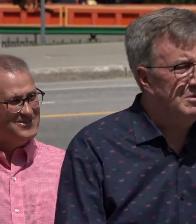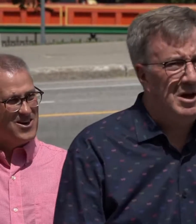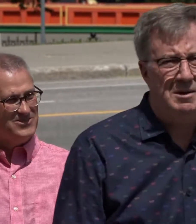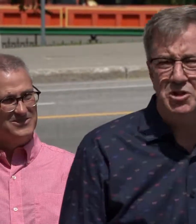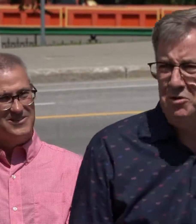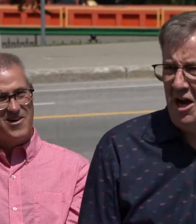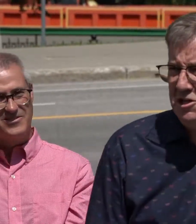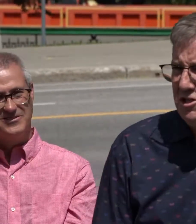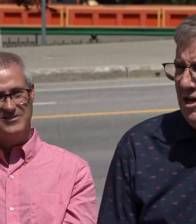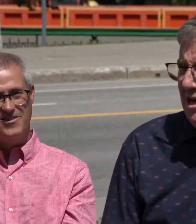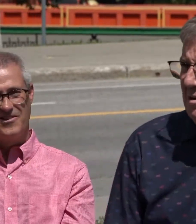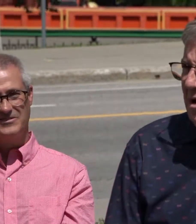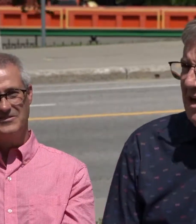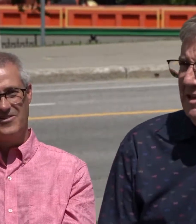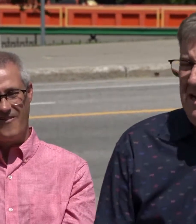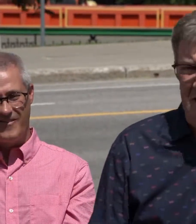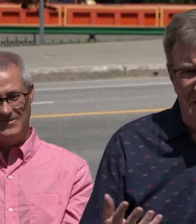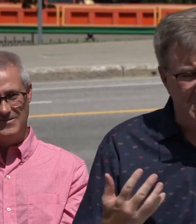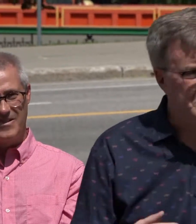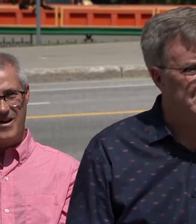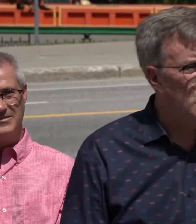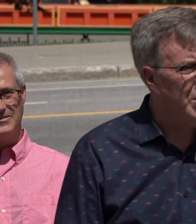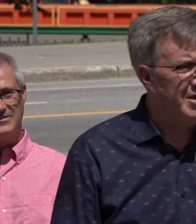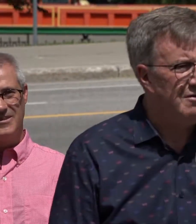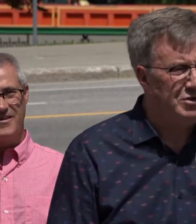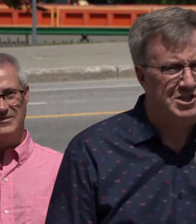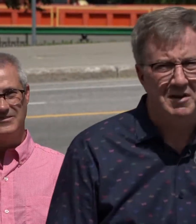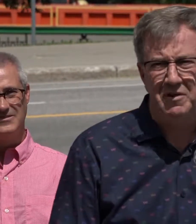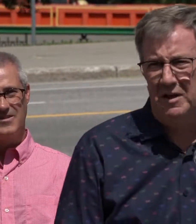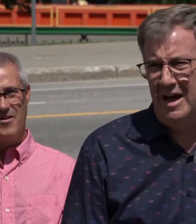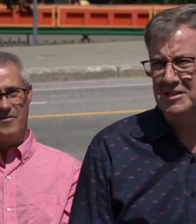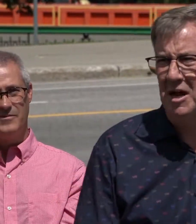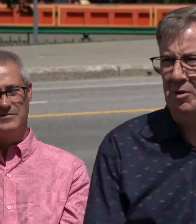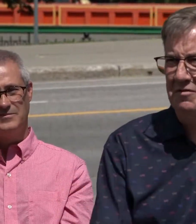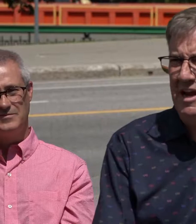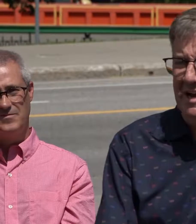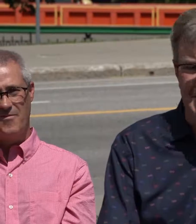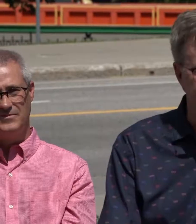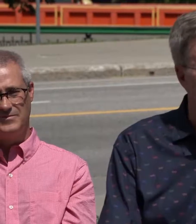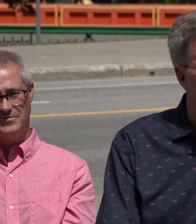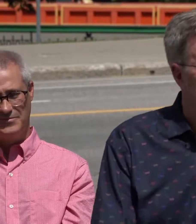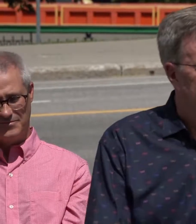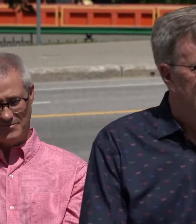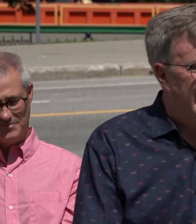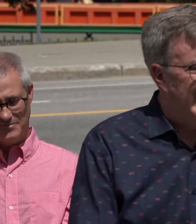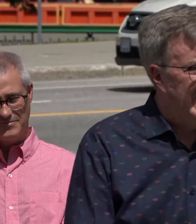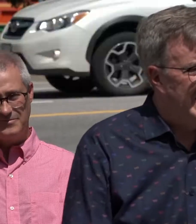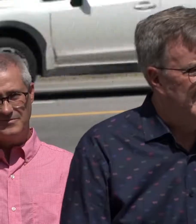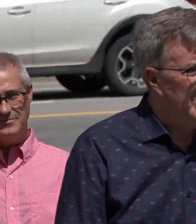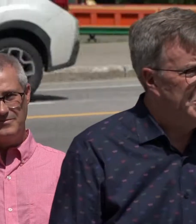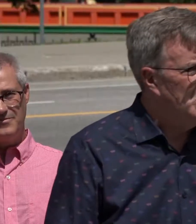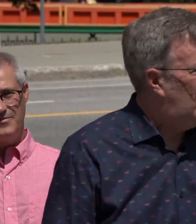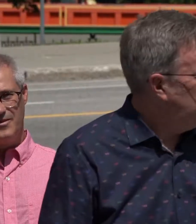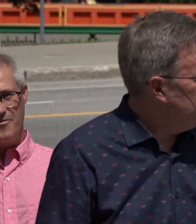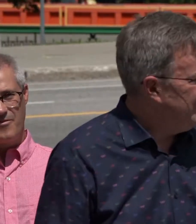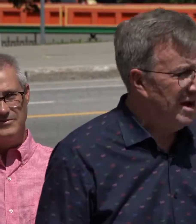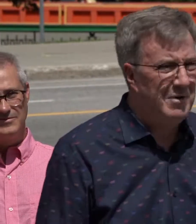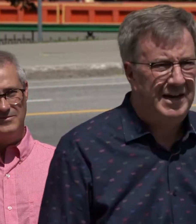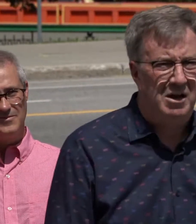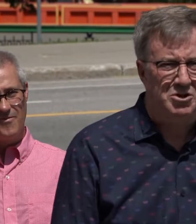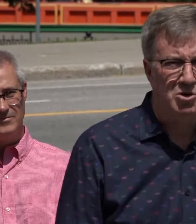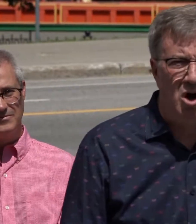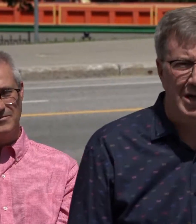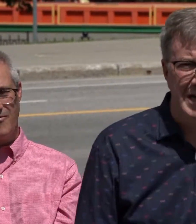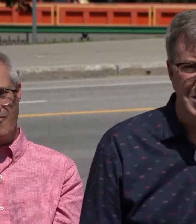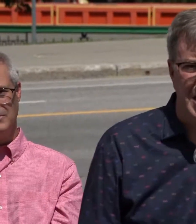And I'm so touched by the support that I've received in the last couple of days. And I want to also thank